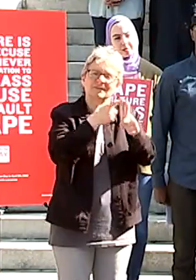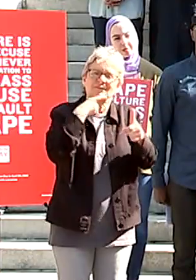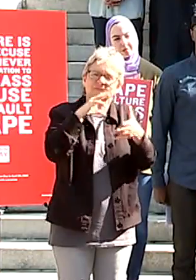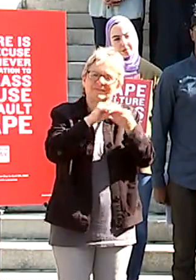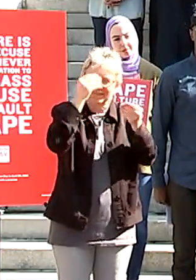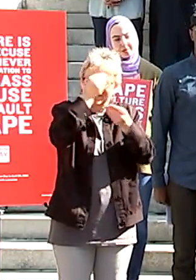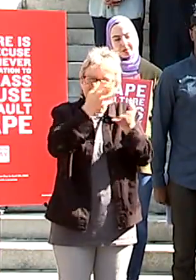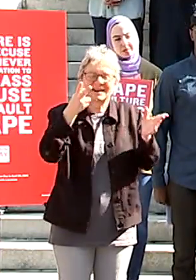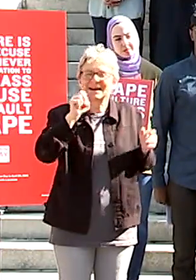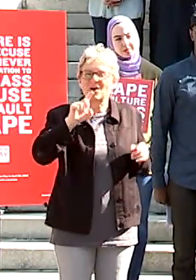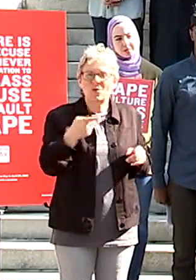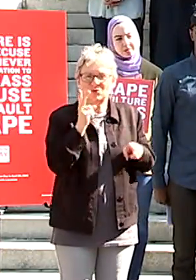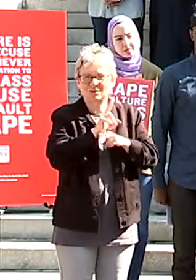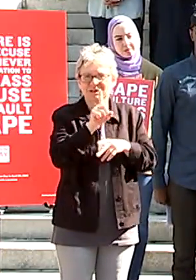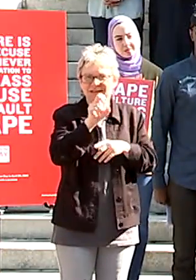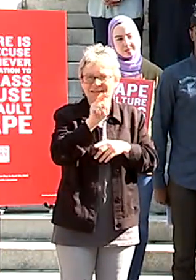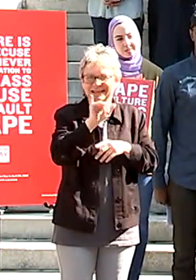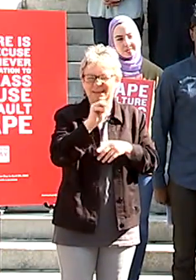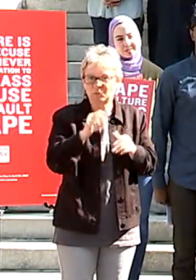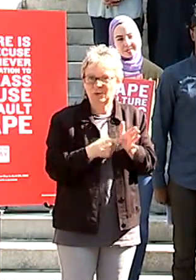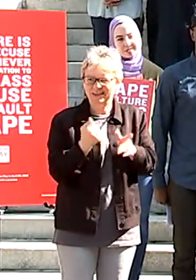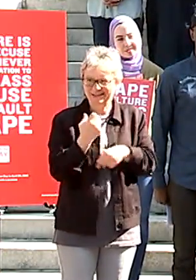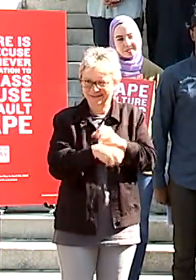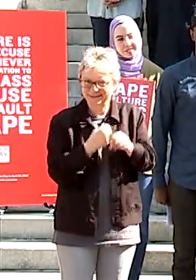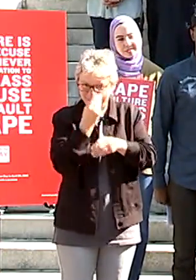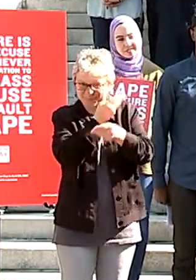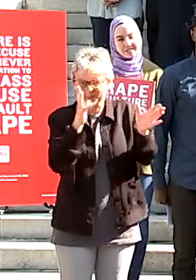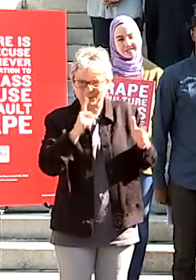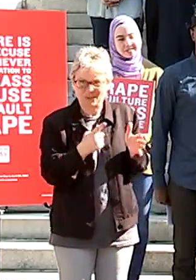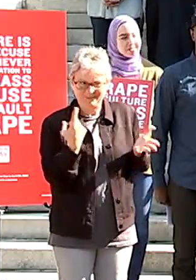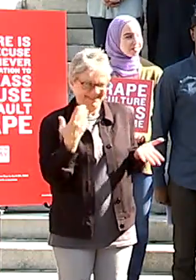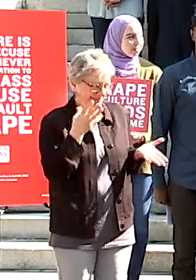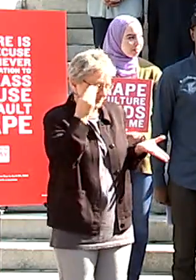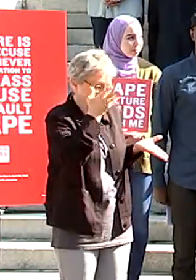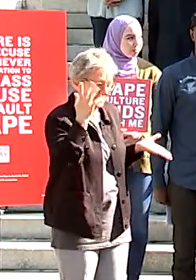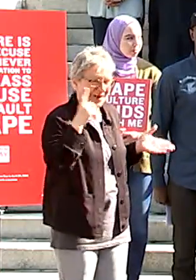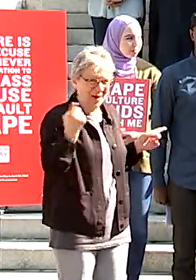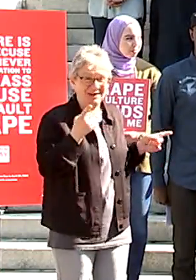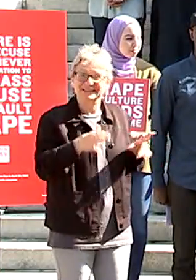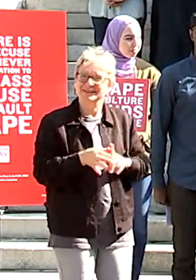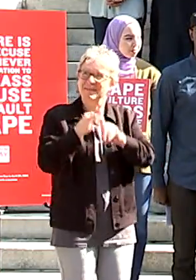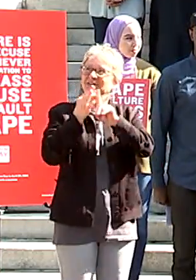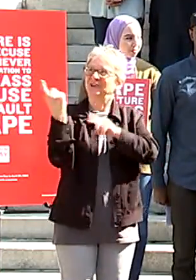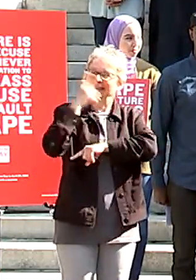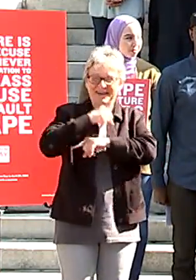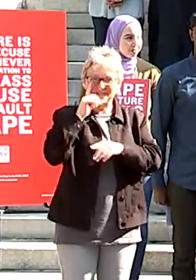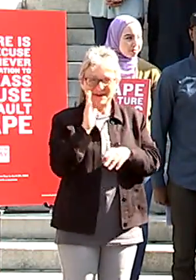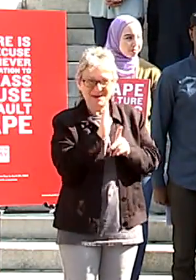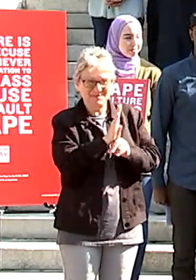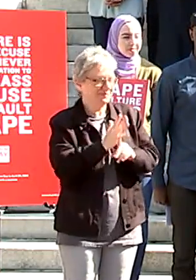you, he only wears denim once a year, just so you know. So it's a special day.